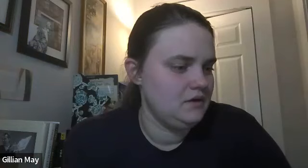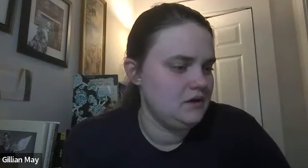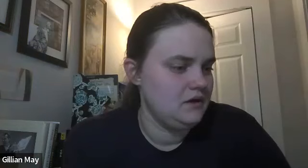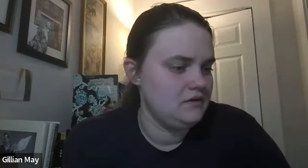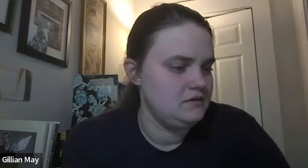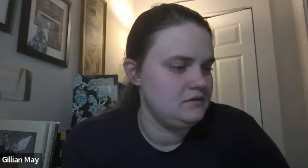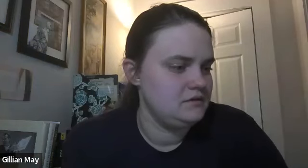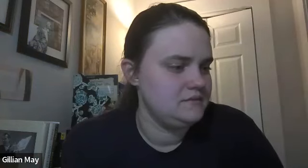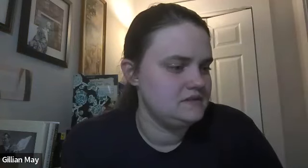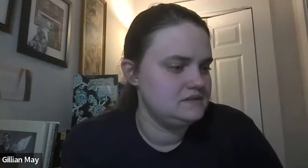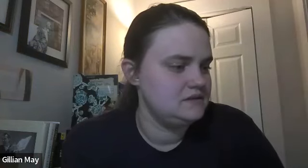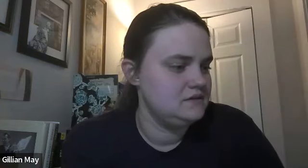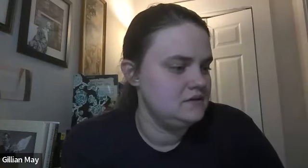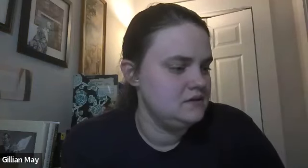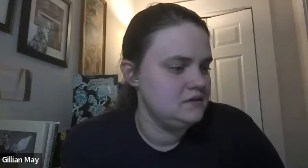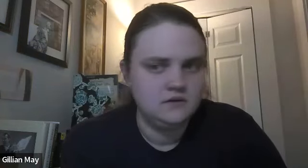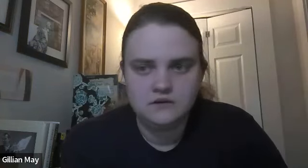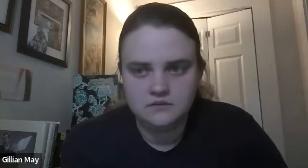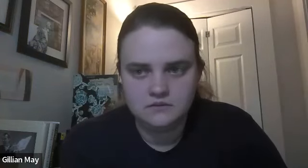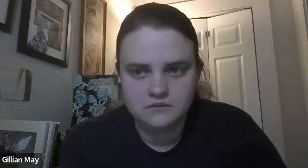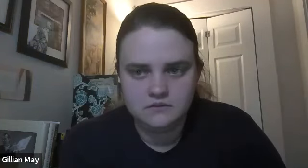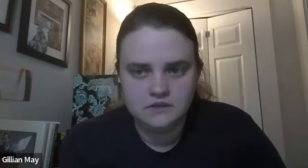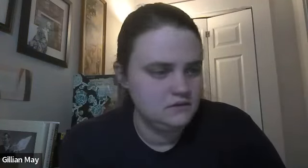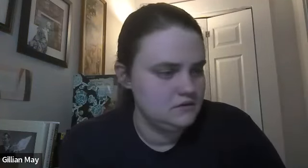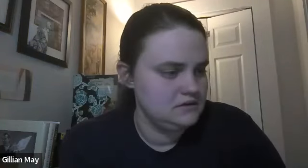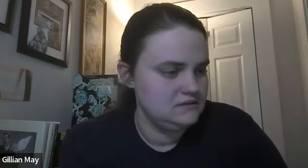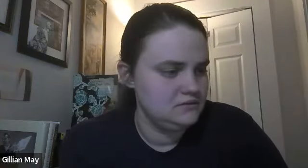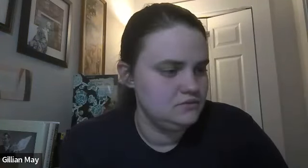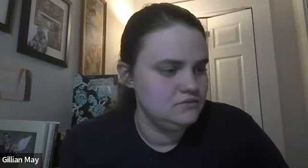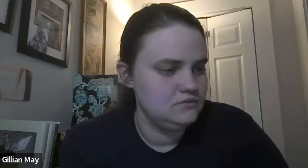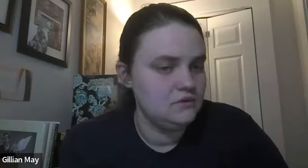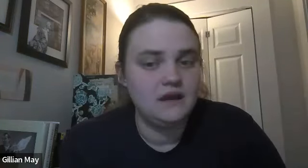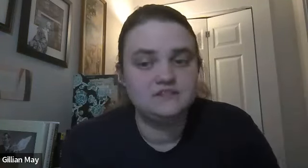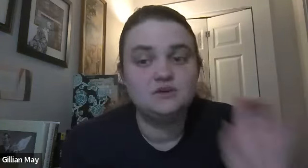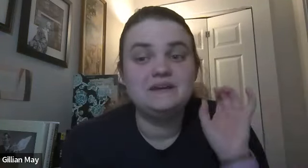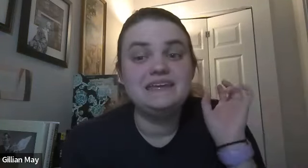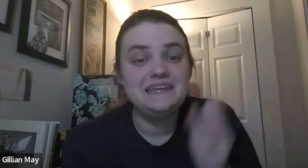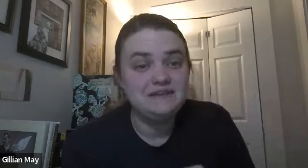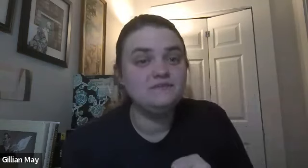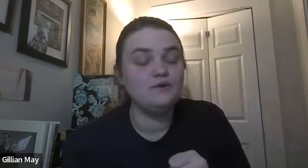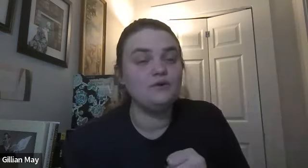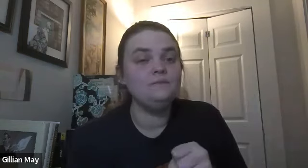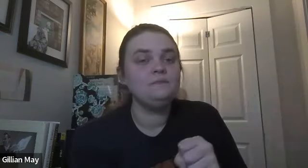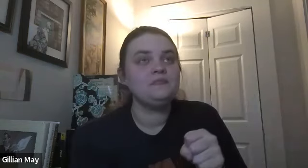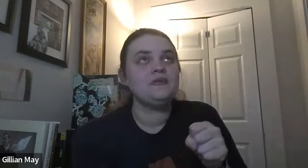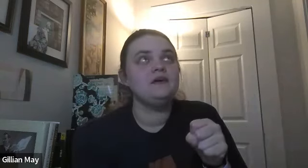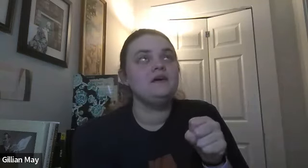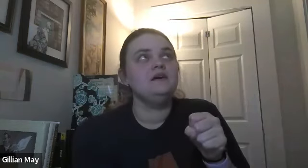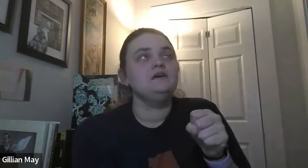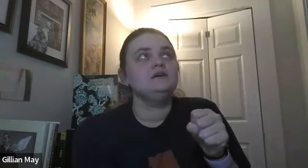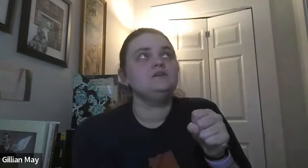Okay. Let me see. Worried, honest. Ooh. Okay. So evil